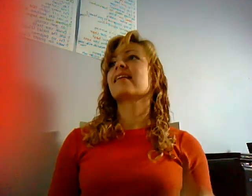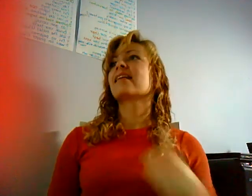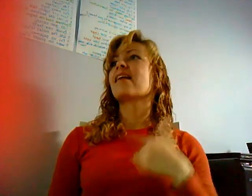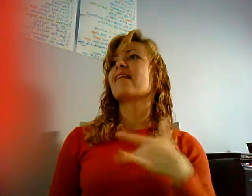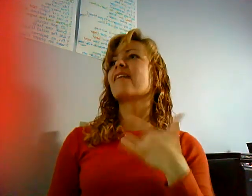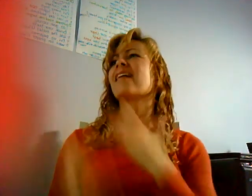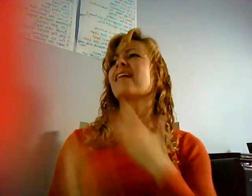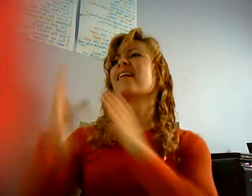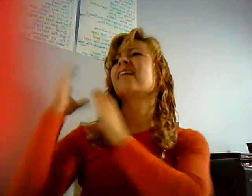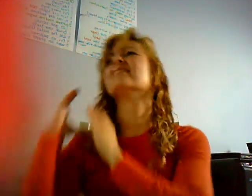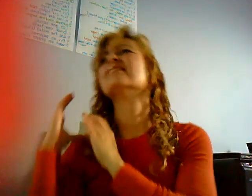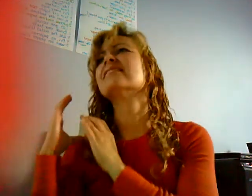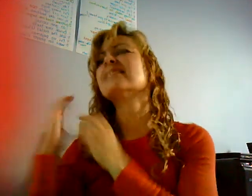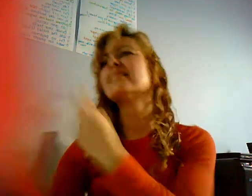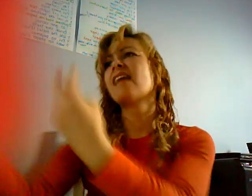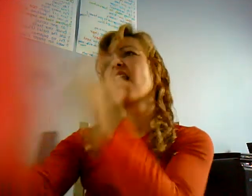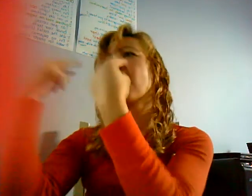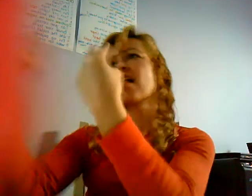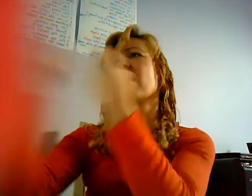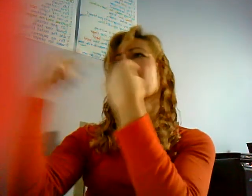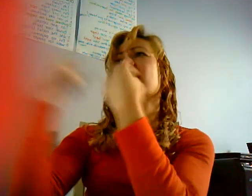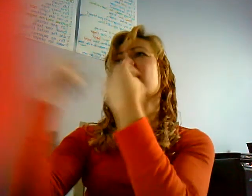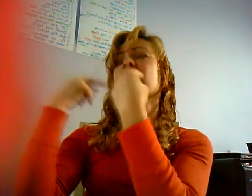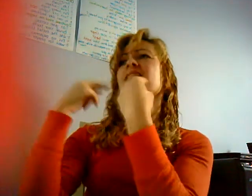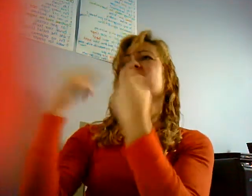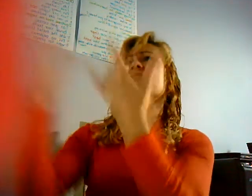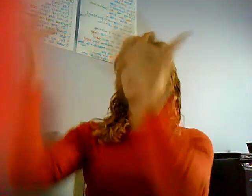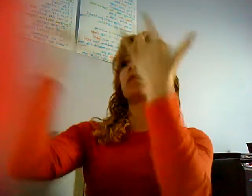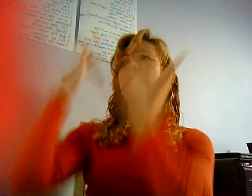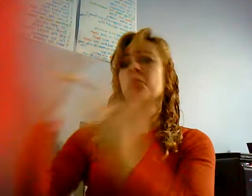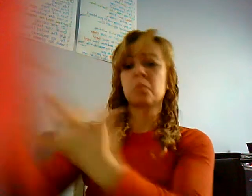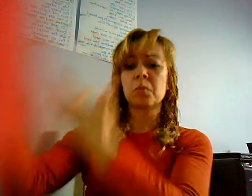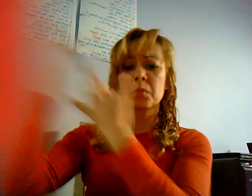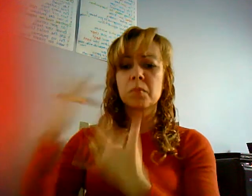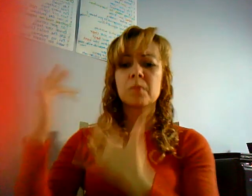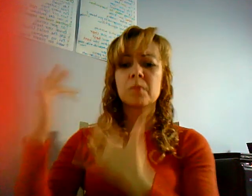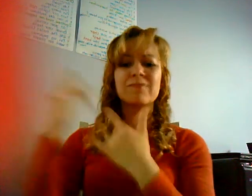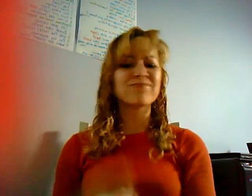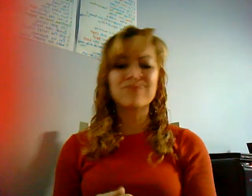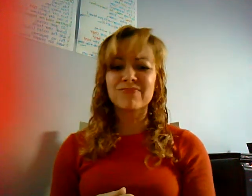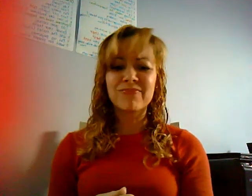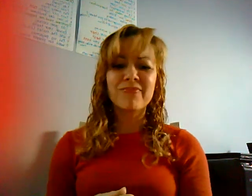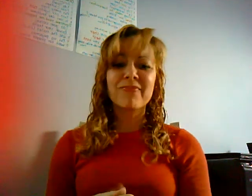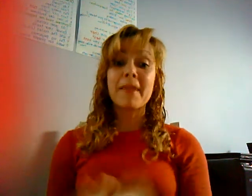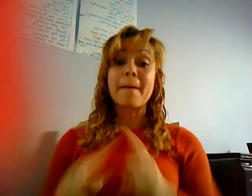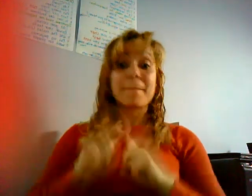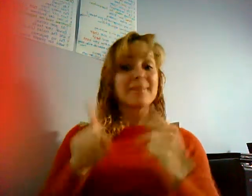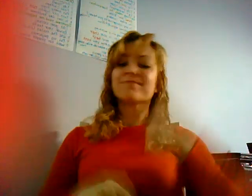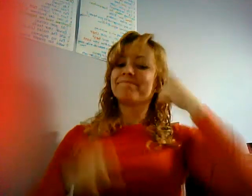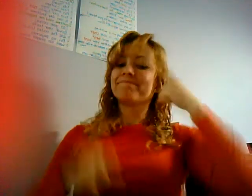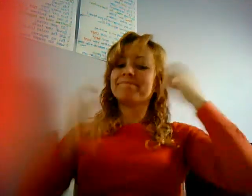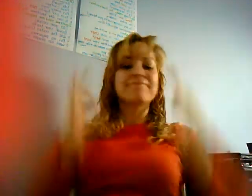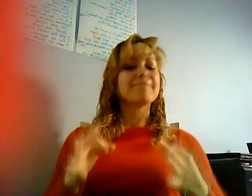A lot of people in the church didn't know my language, and I felt like I was a burden, and I didn't want them to have pity on me. And